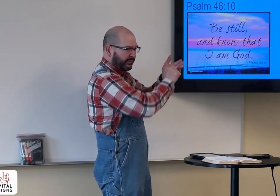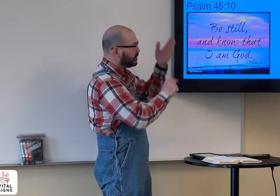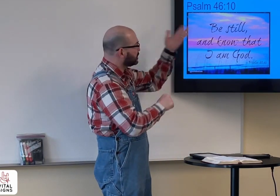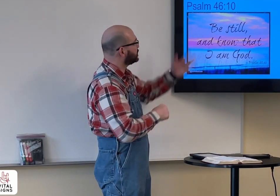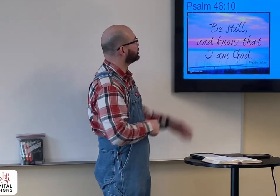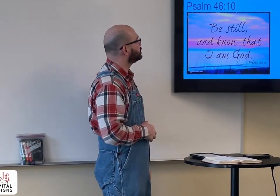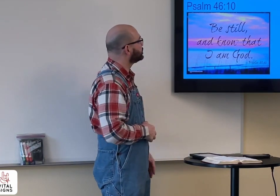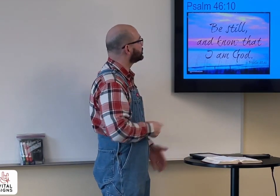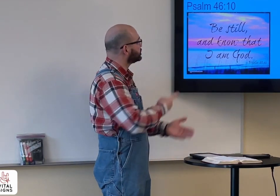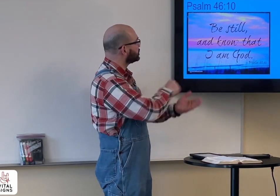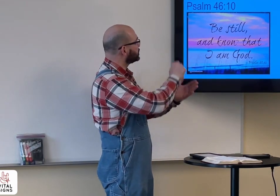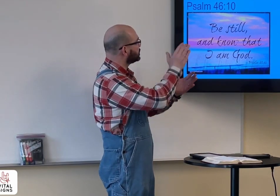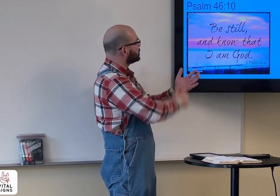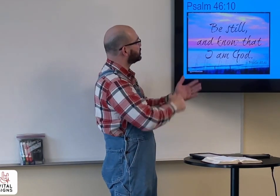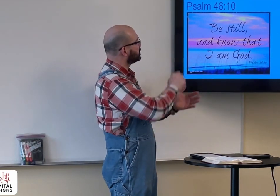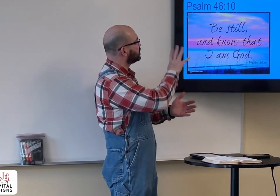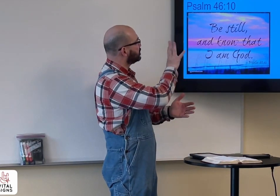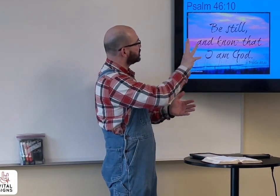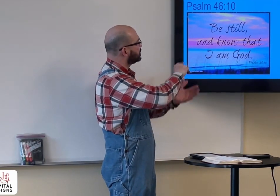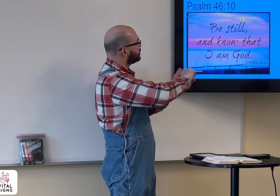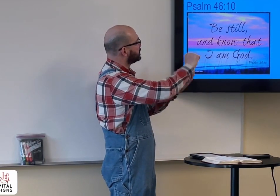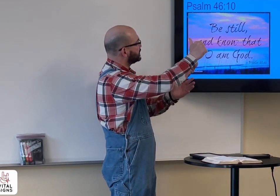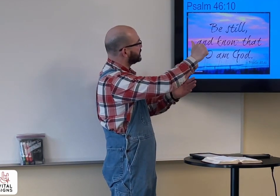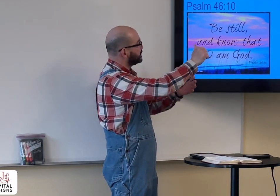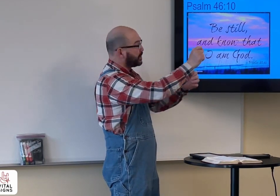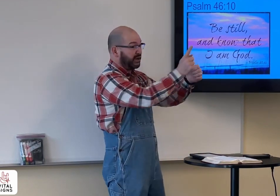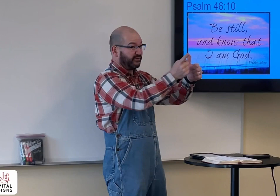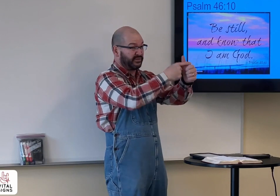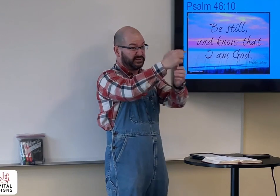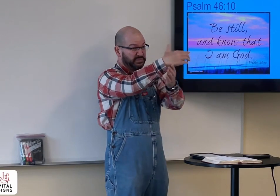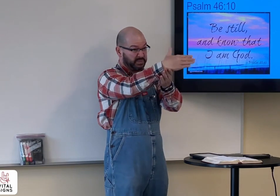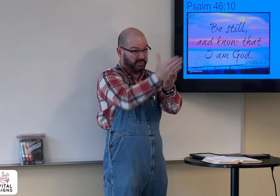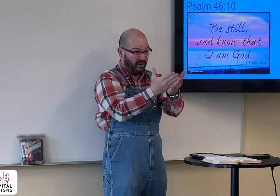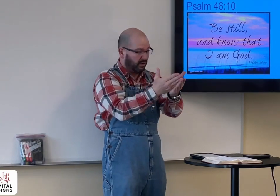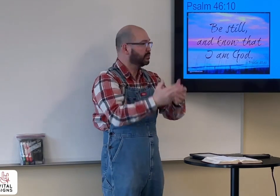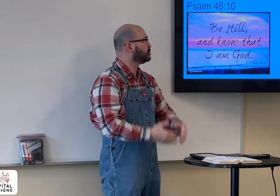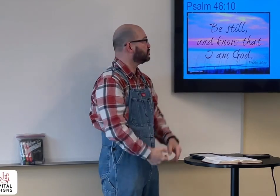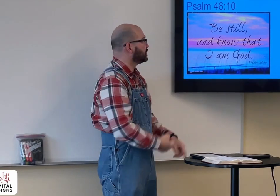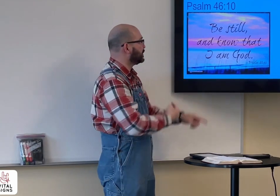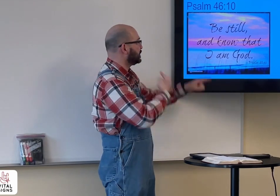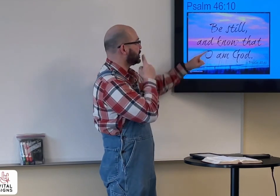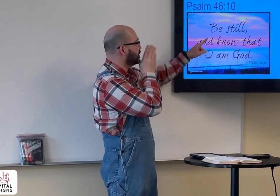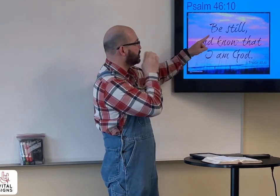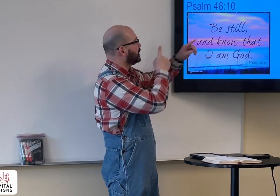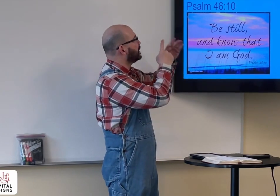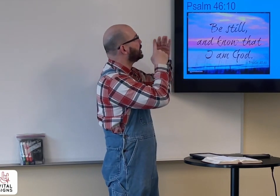This is our verse to emphasize. Psalm 46, verse 10. The first part says, be